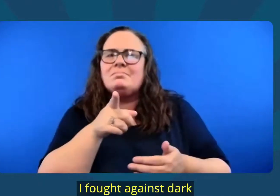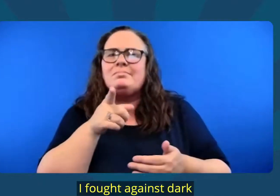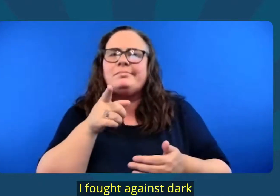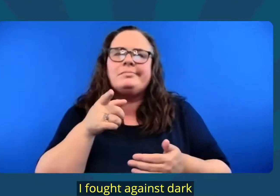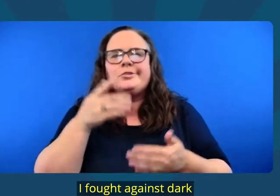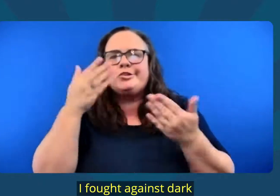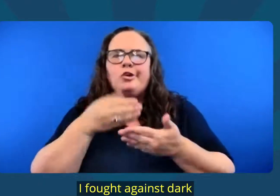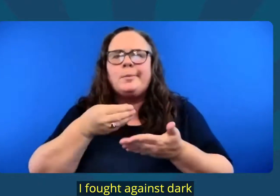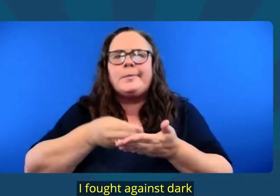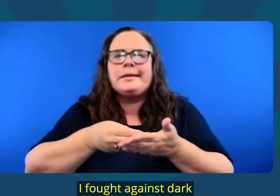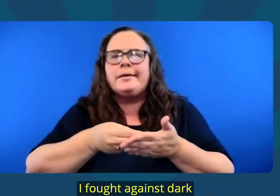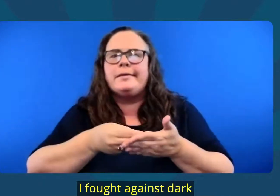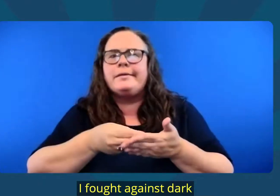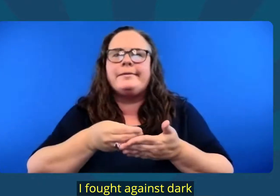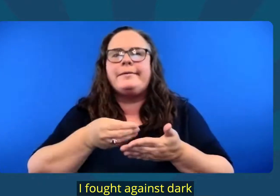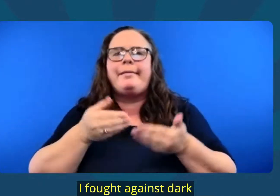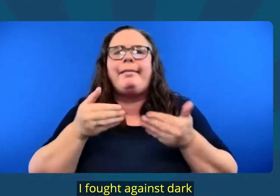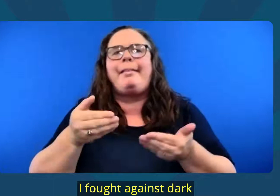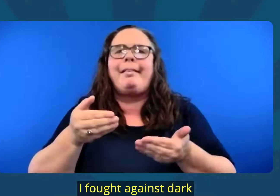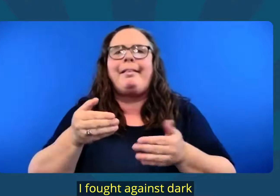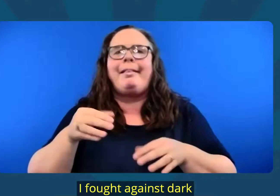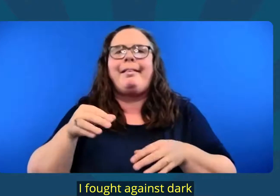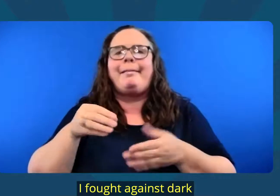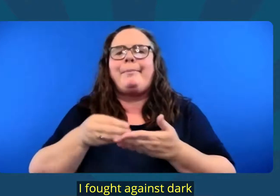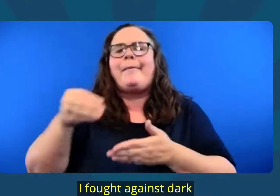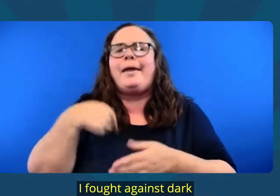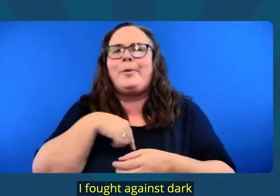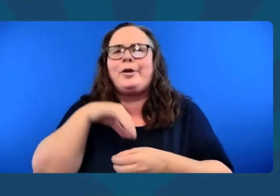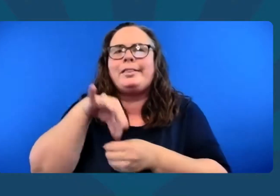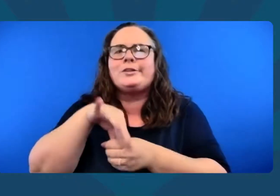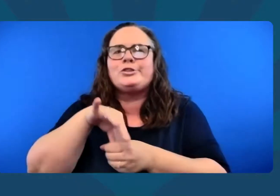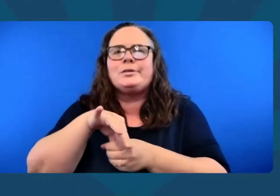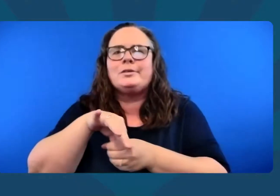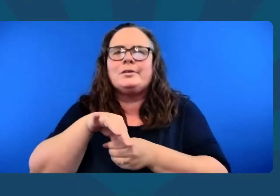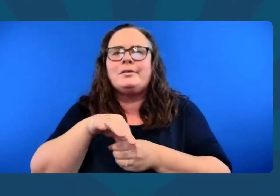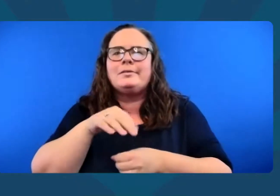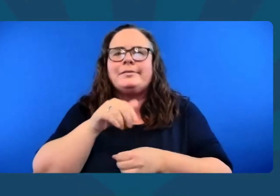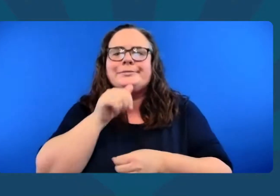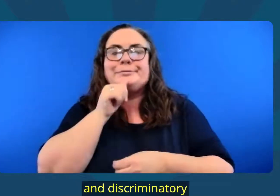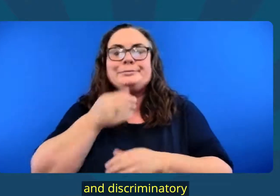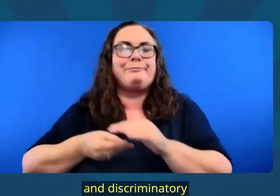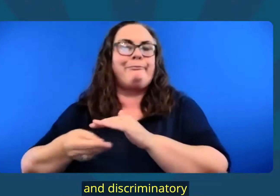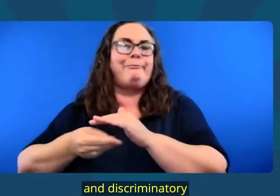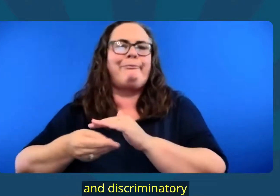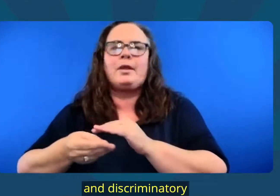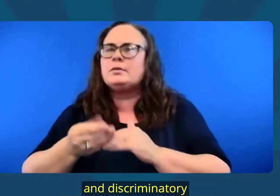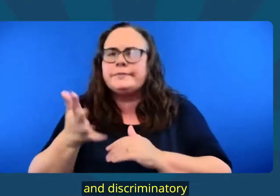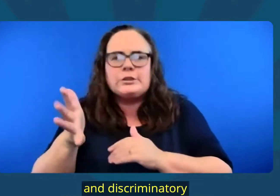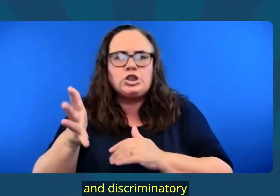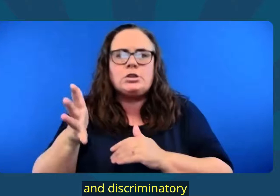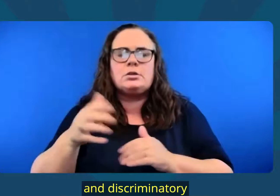I fought against dark money buying our elections, voter suppression, and